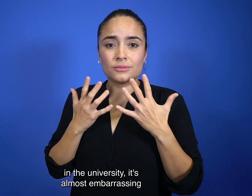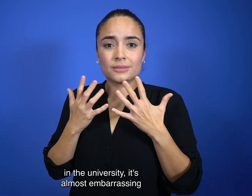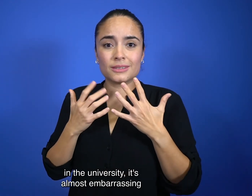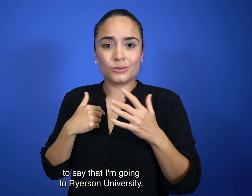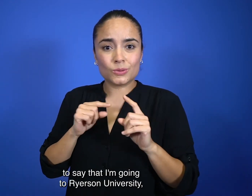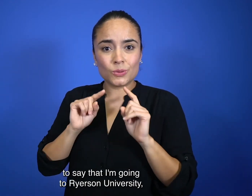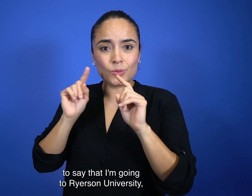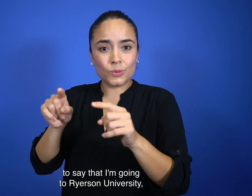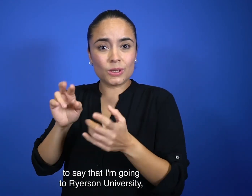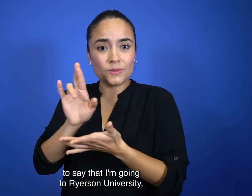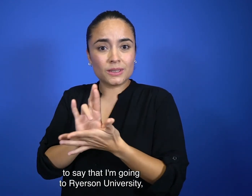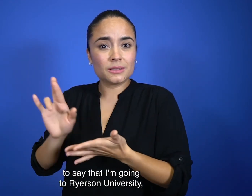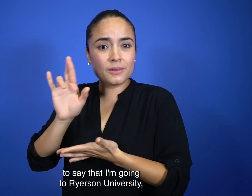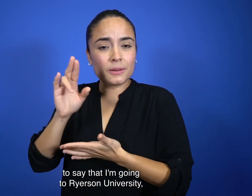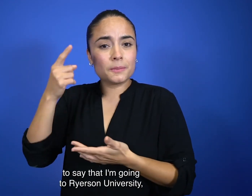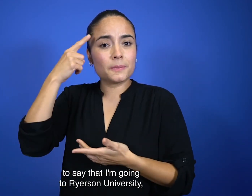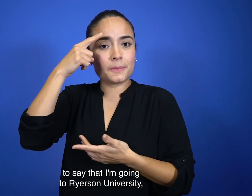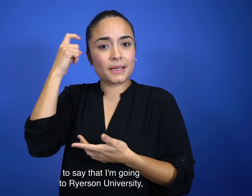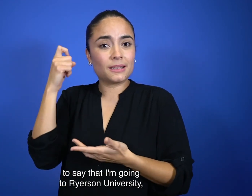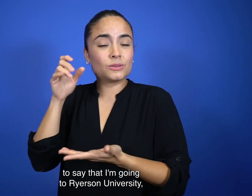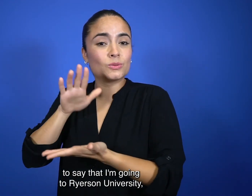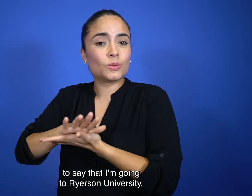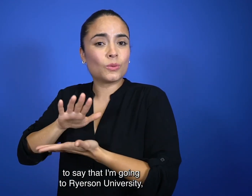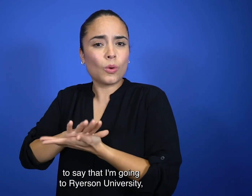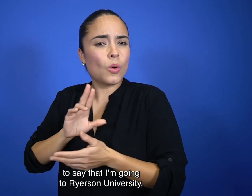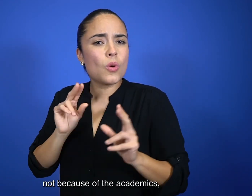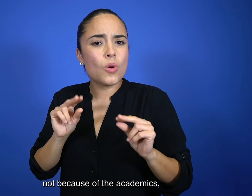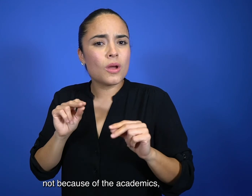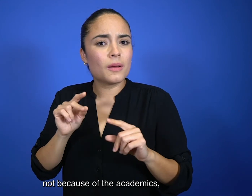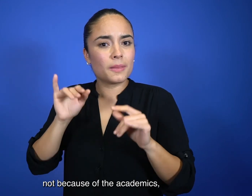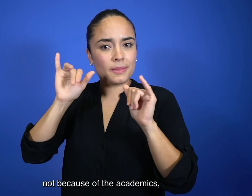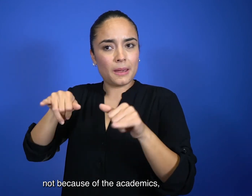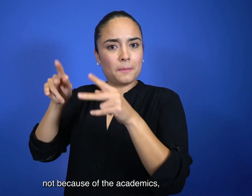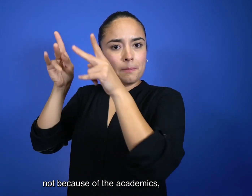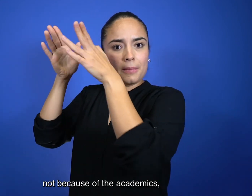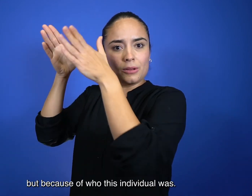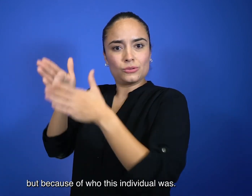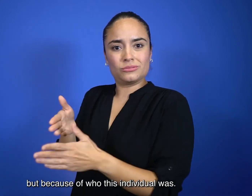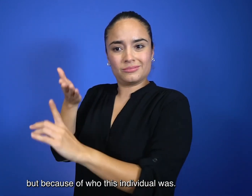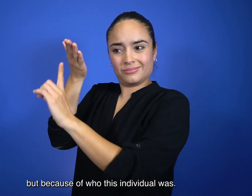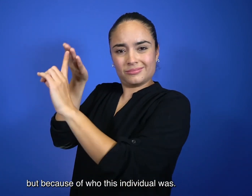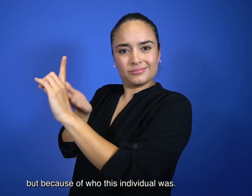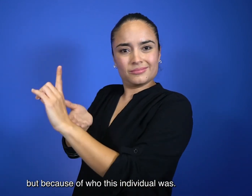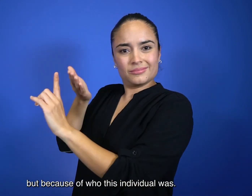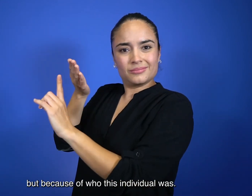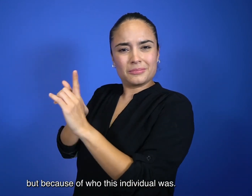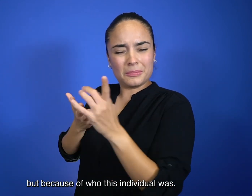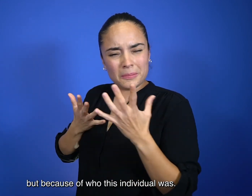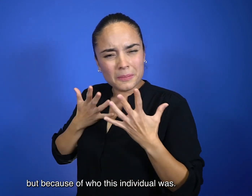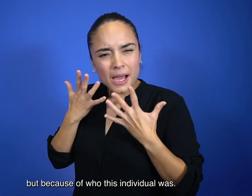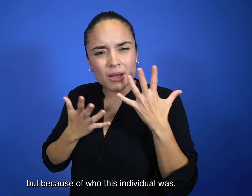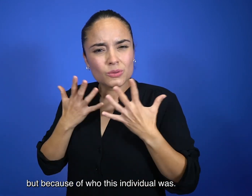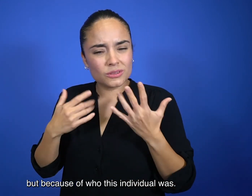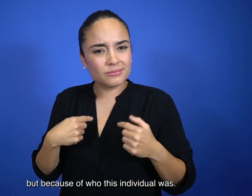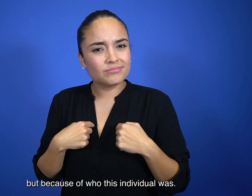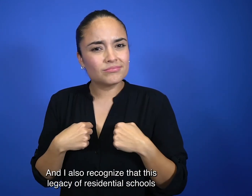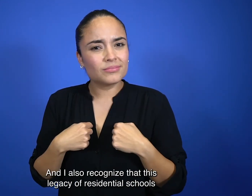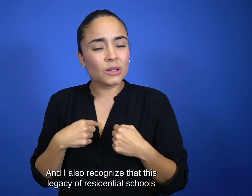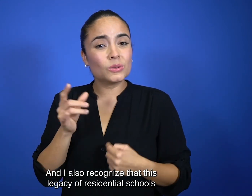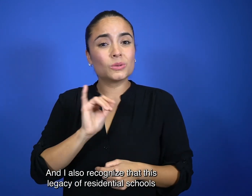to say that I'm going to Ryerson University not because of the academics, but because of who this individual was. And I